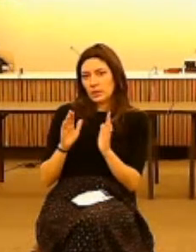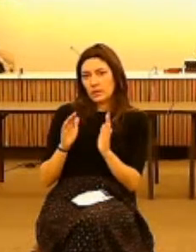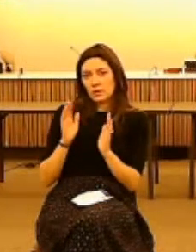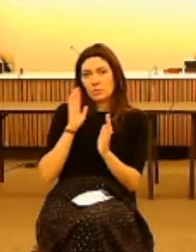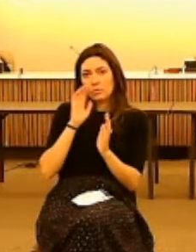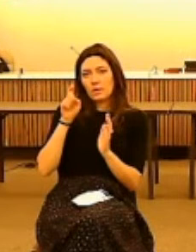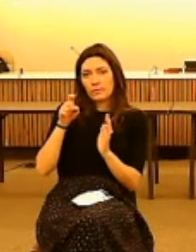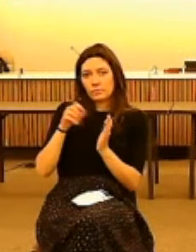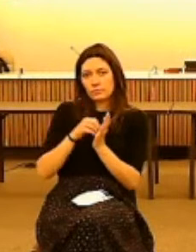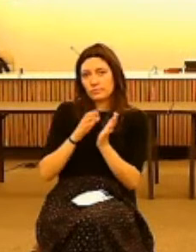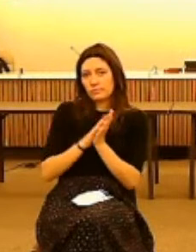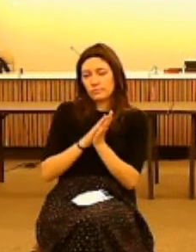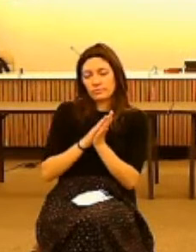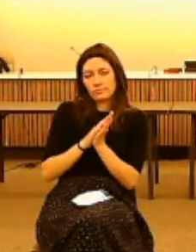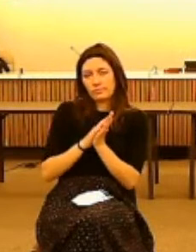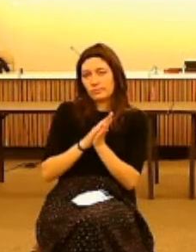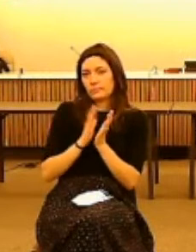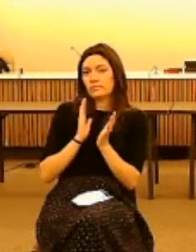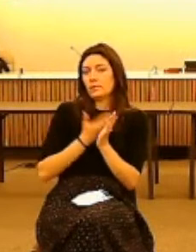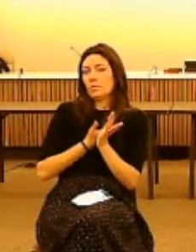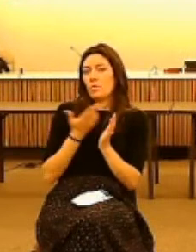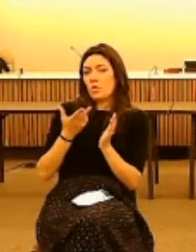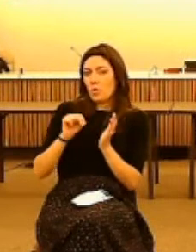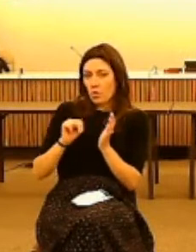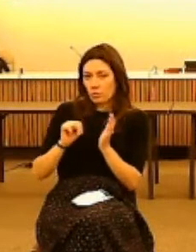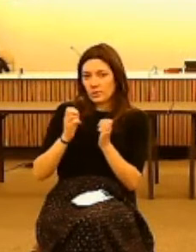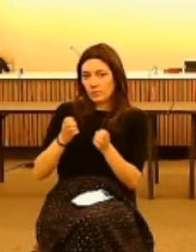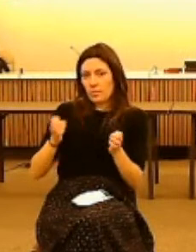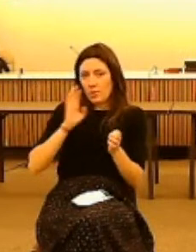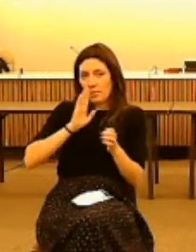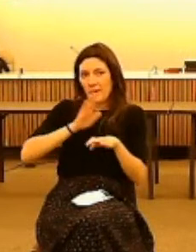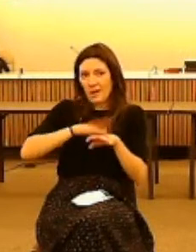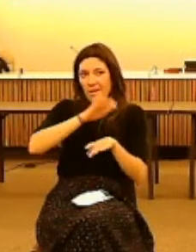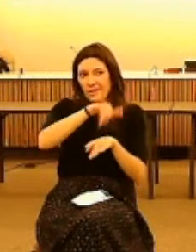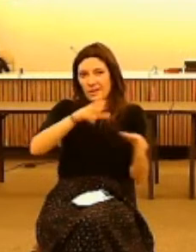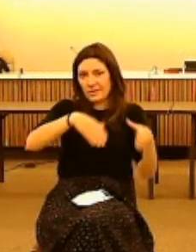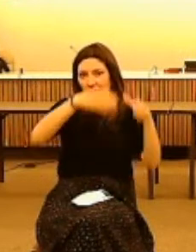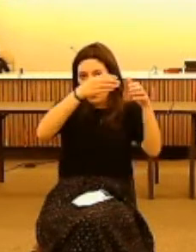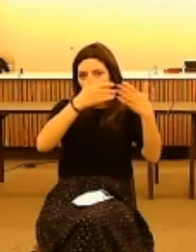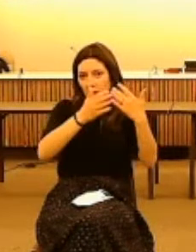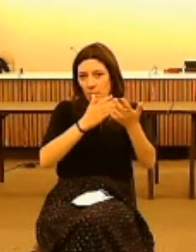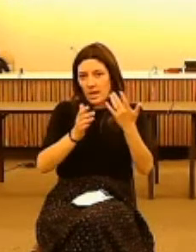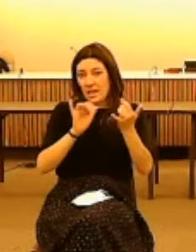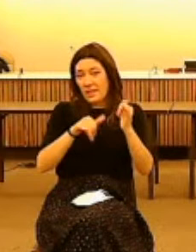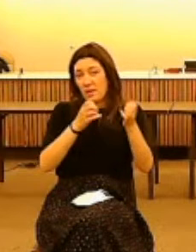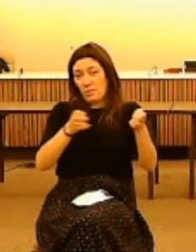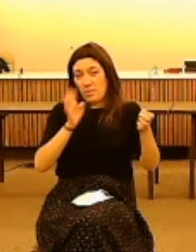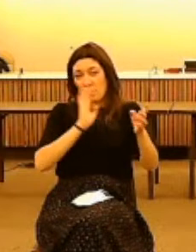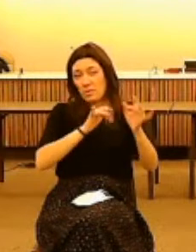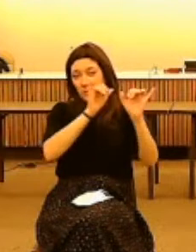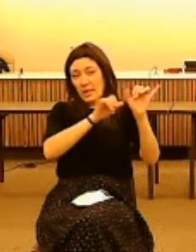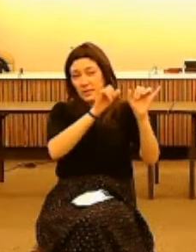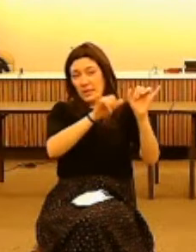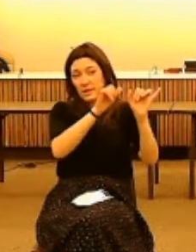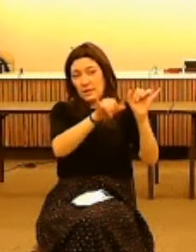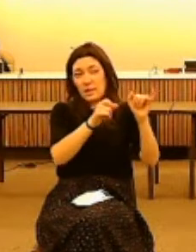We have our own equipment on the tower, our high band and low band. That would probably stay in less than 25 years. We also upgrade our own system